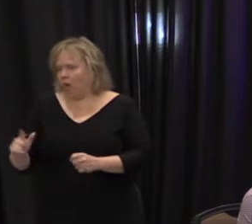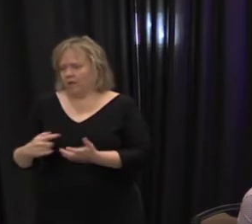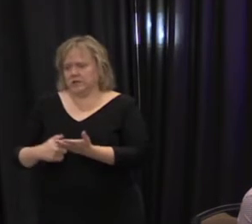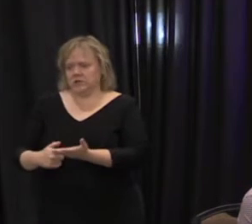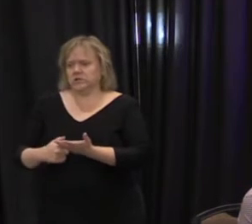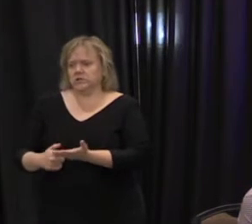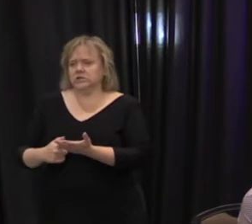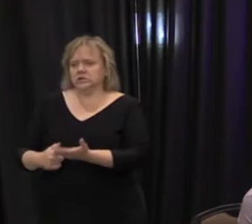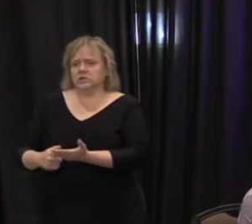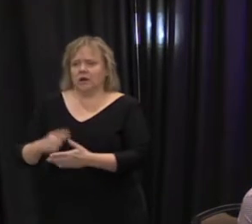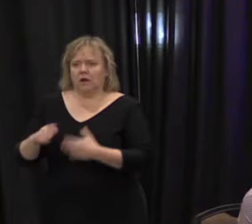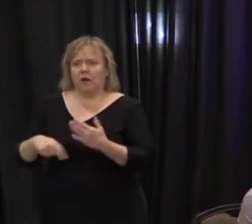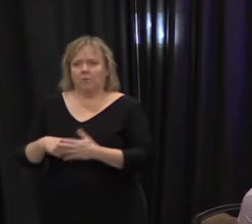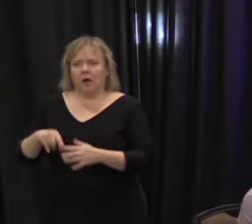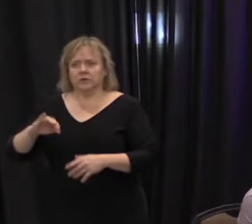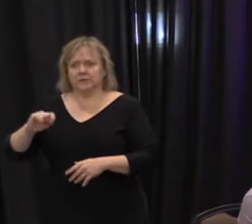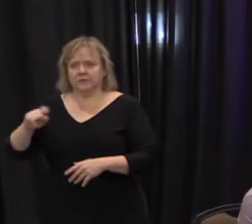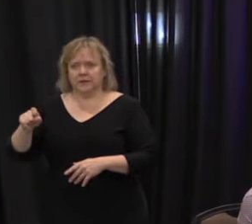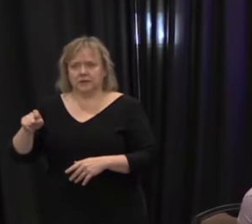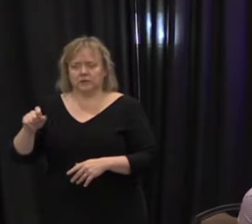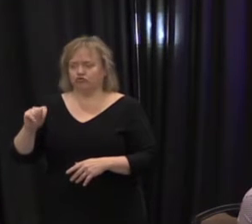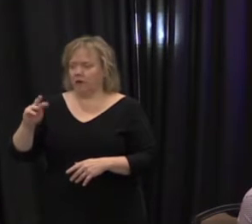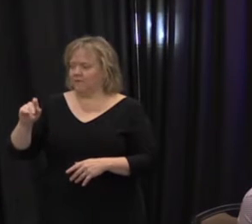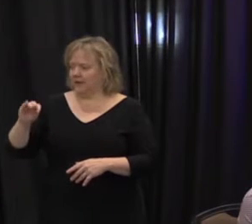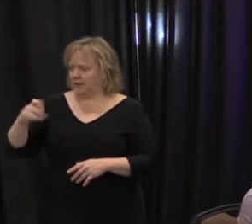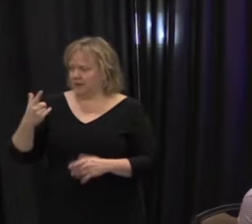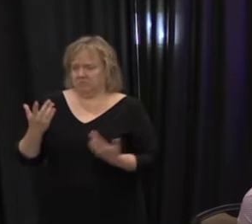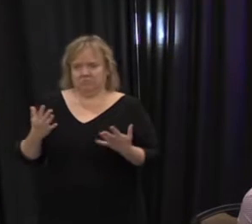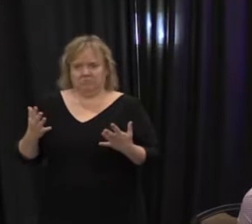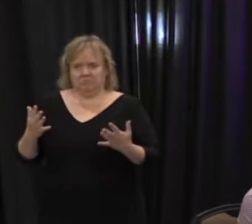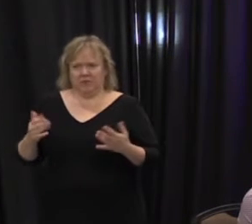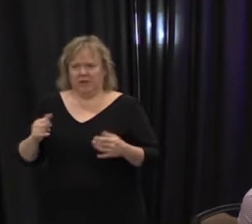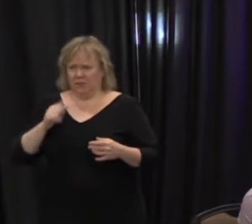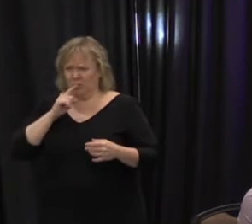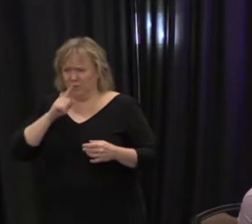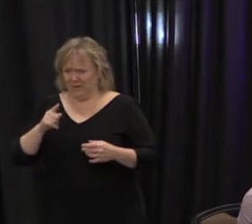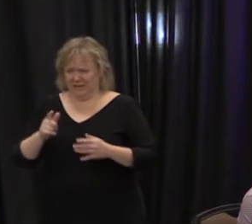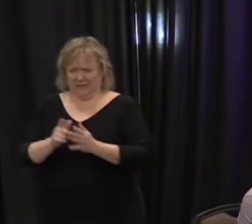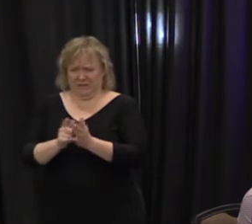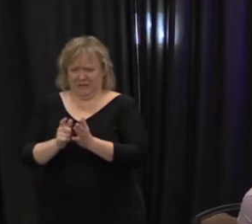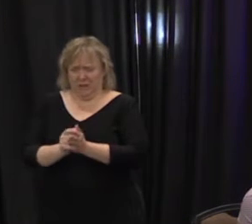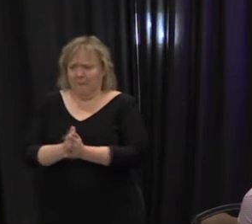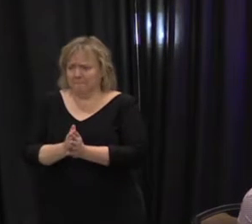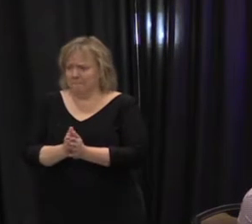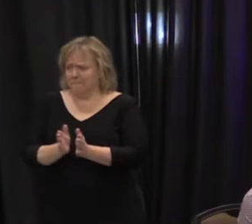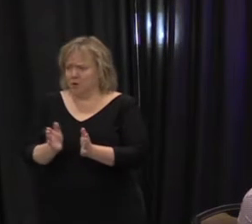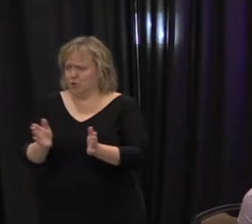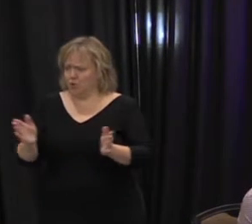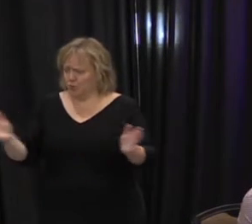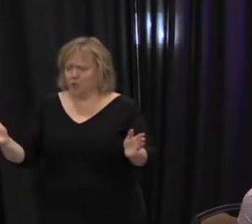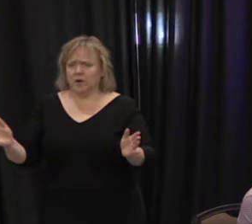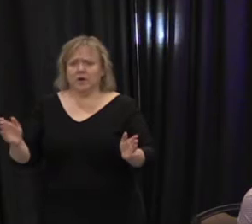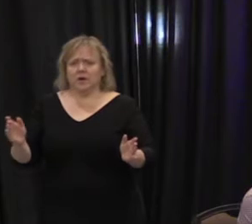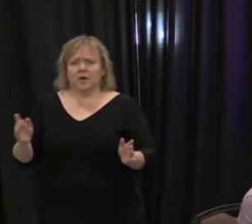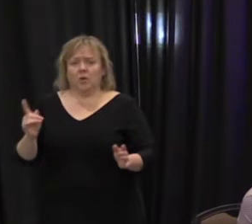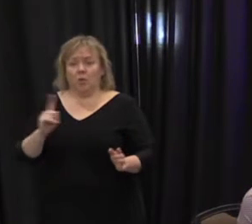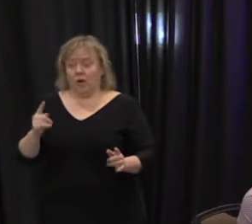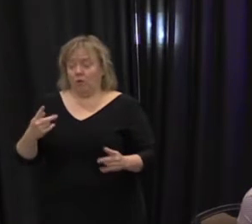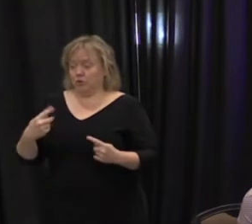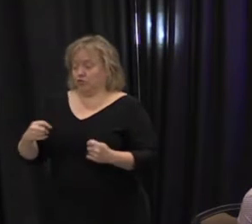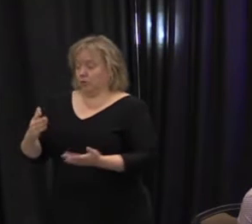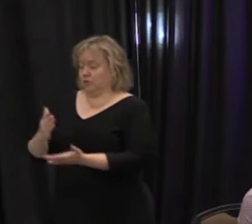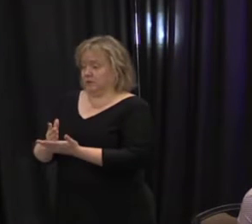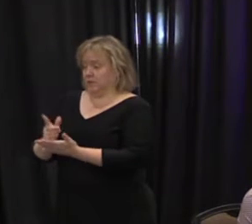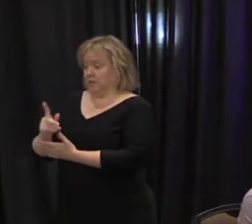the legislation was much broader and was not in any way necessarily limited to stopping sex trafficking. It was stopping really almost any discussion